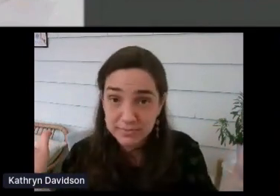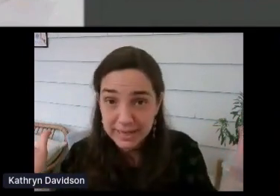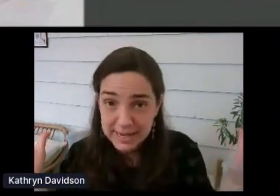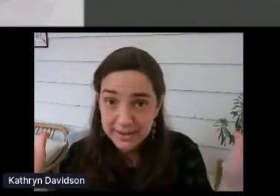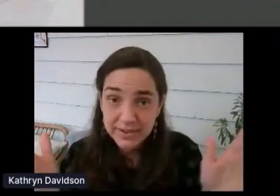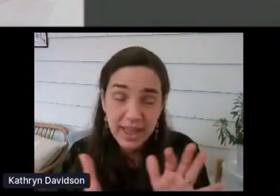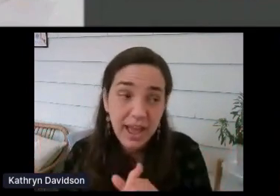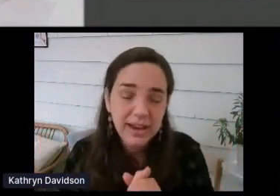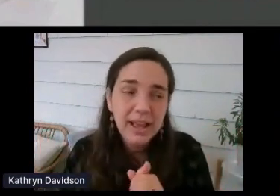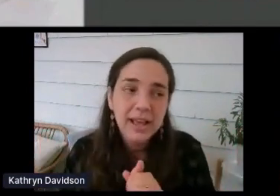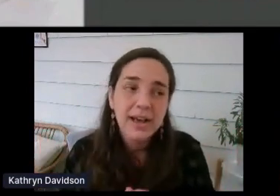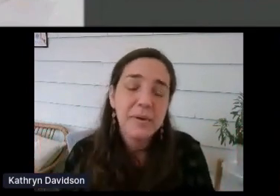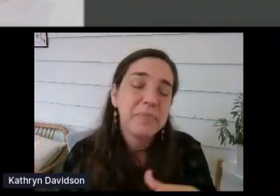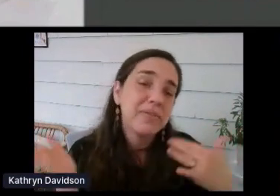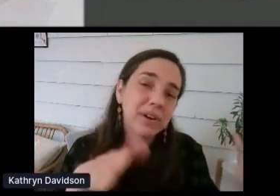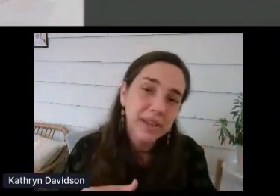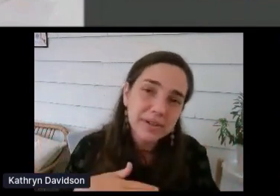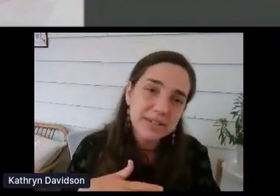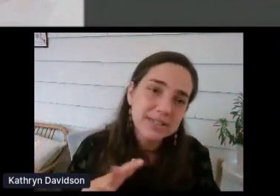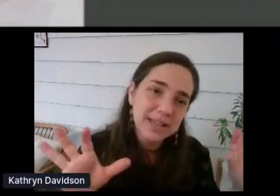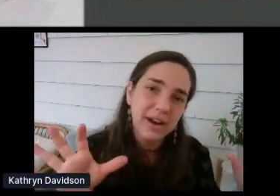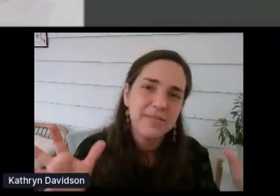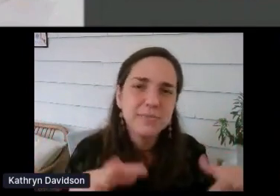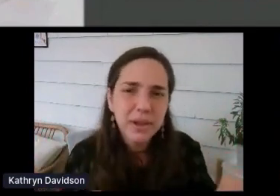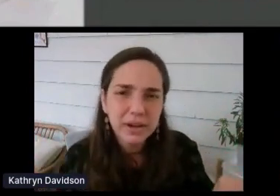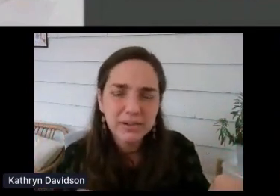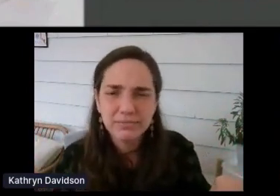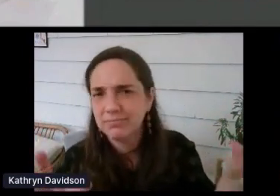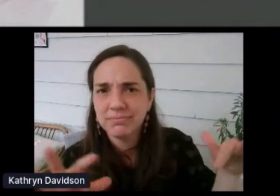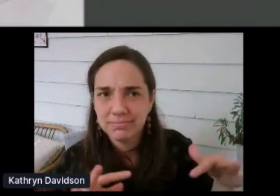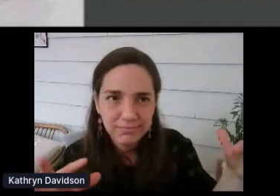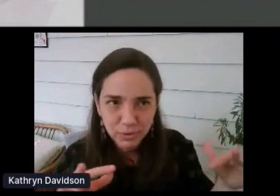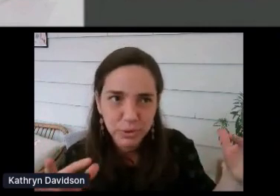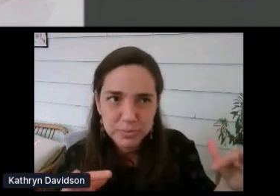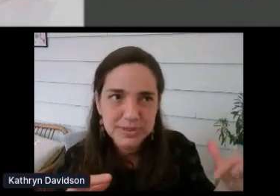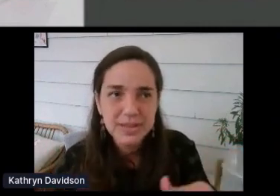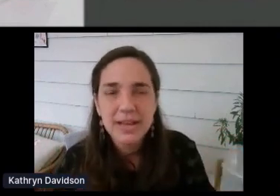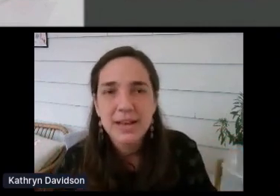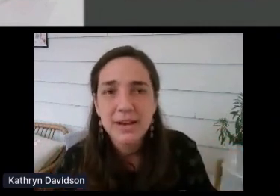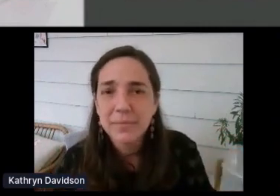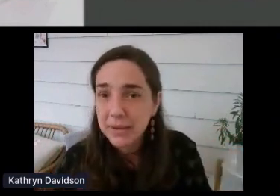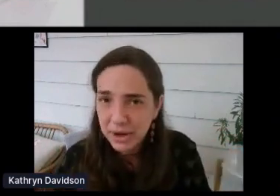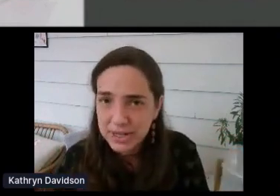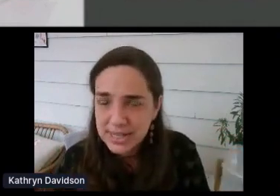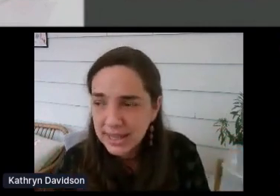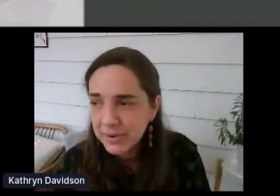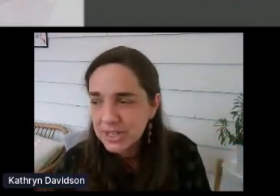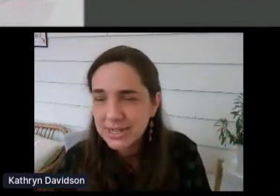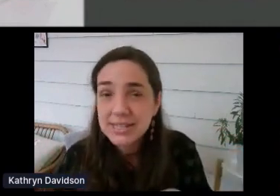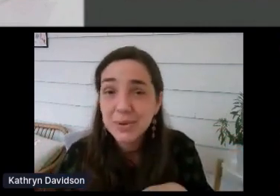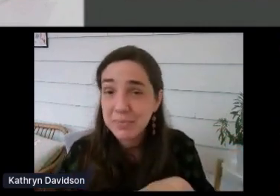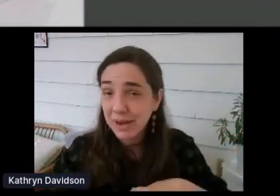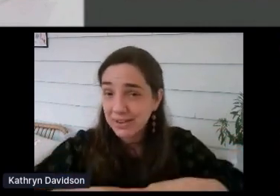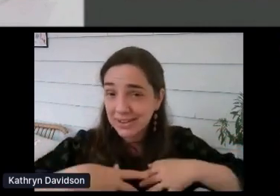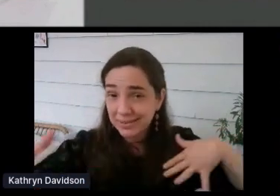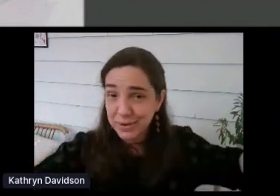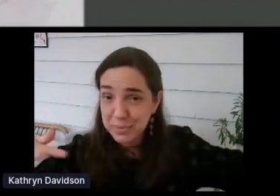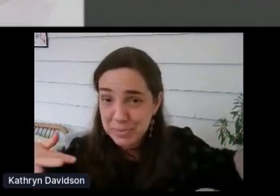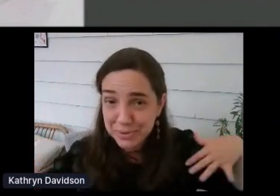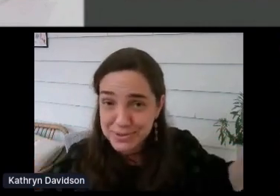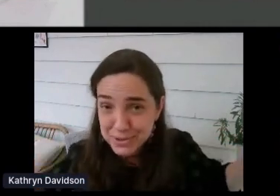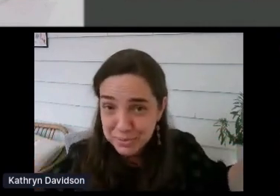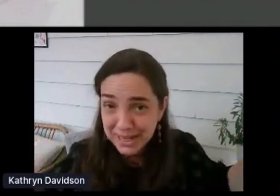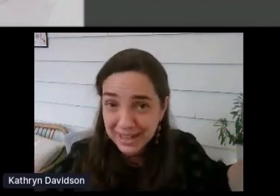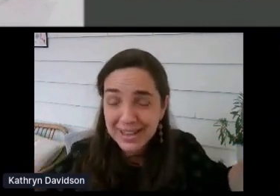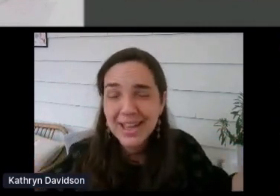you can use big data for that. For languages that have smaller groups, like American Sign Language, it tends to work better to